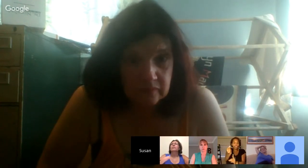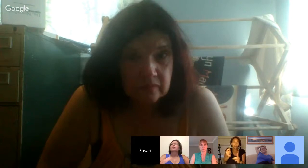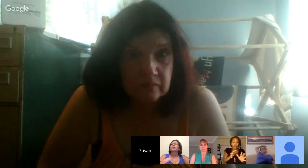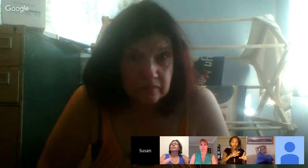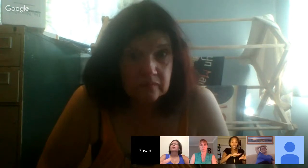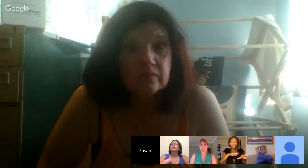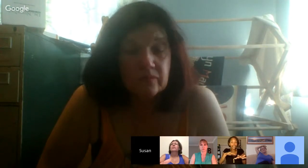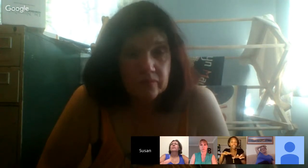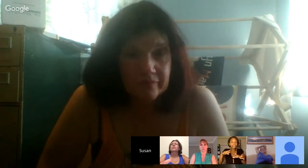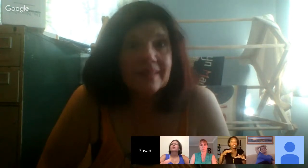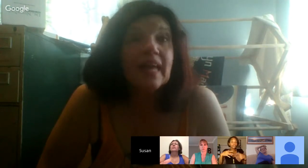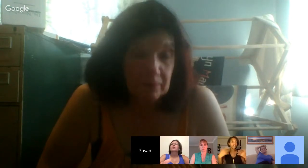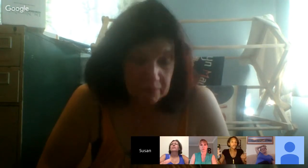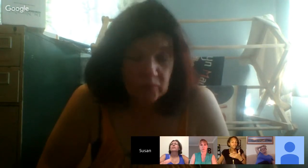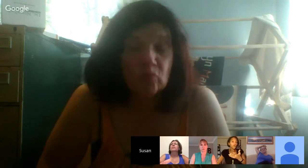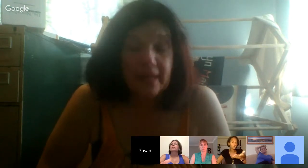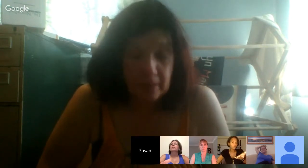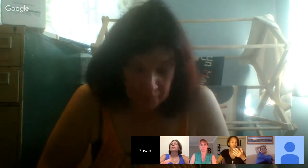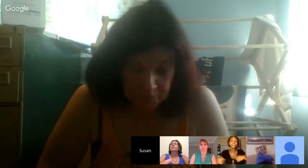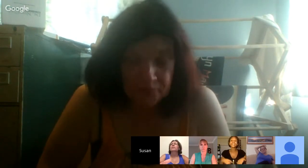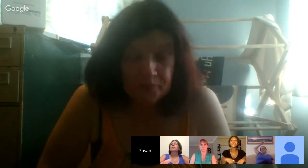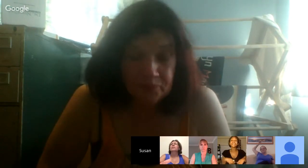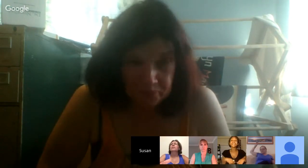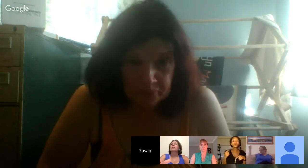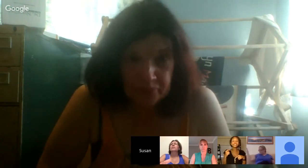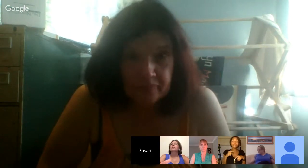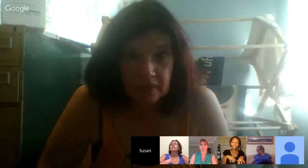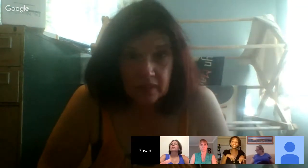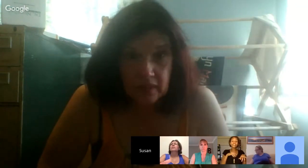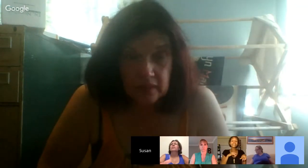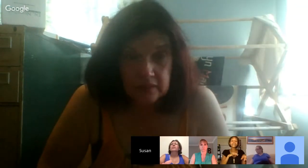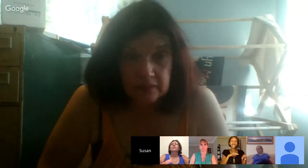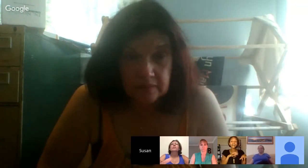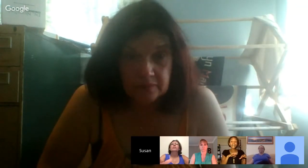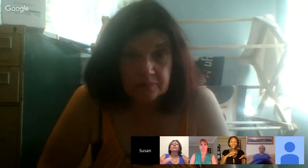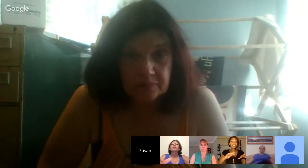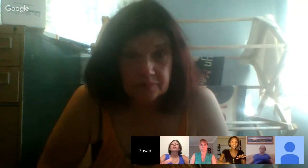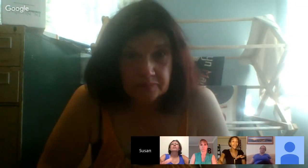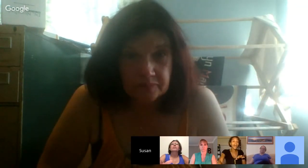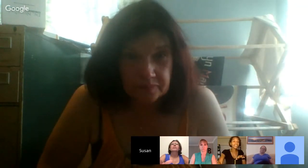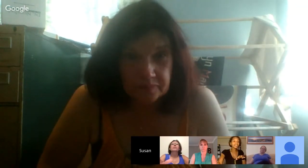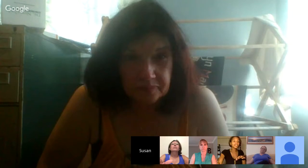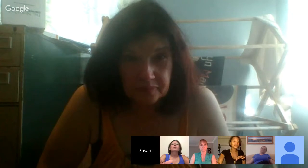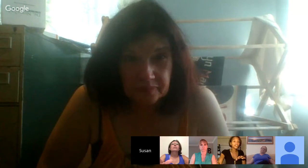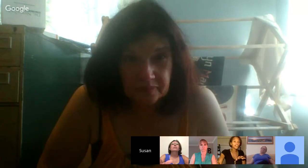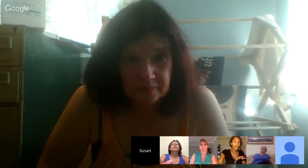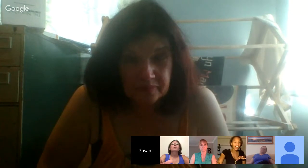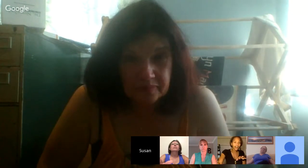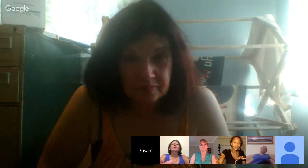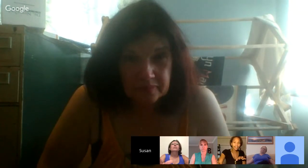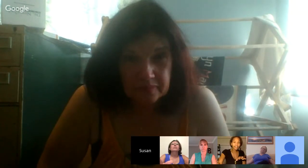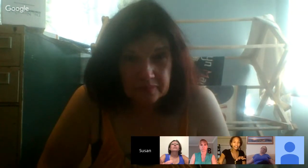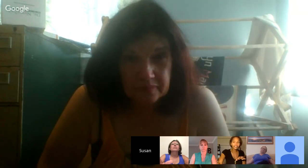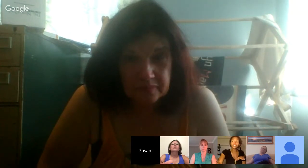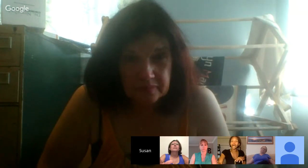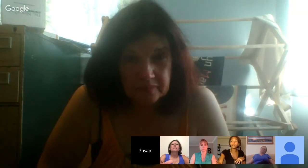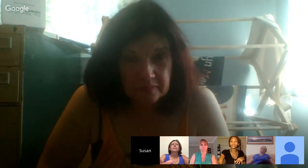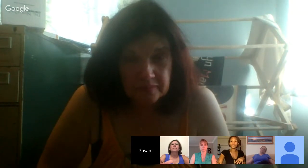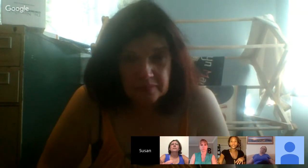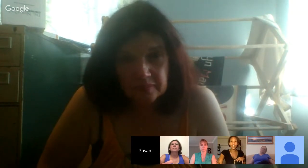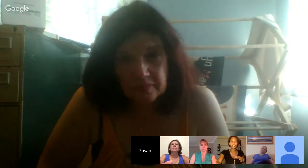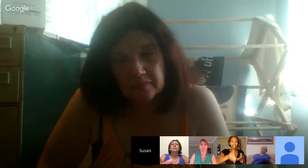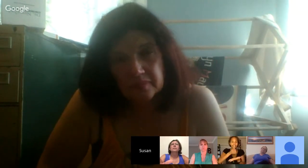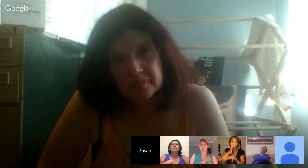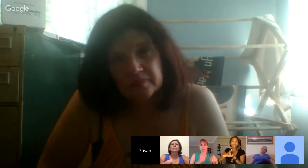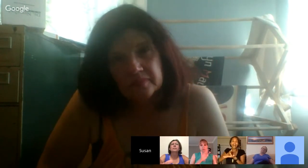moment in time. However, whatever that is, there's time involved, right? And so it's still, and this and that until I stopped